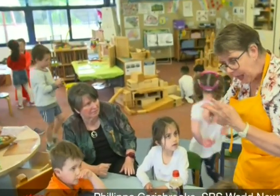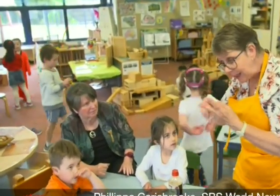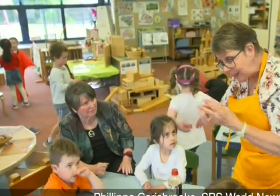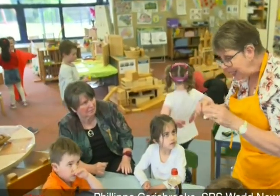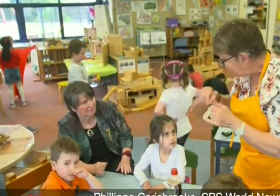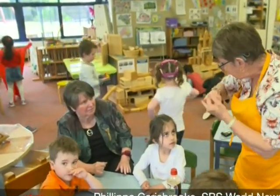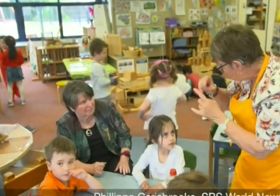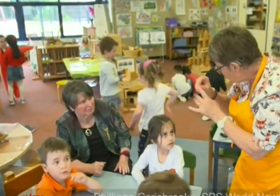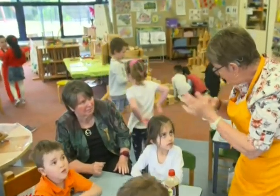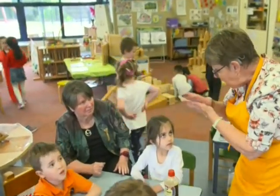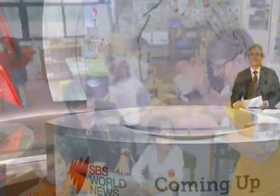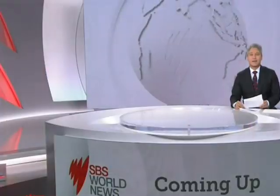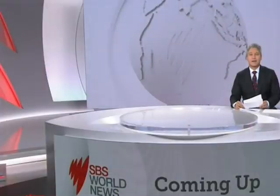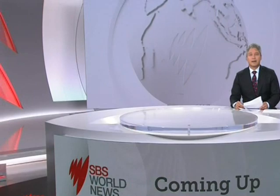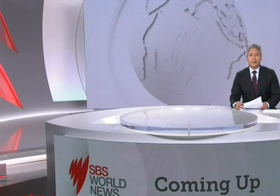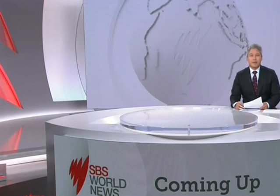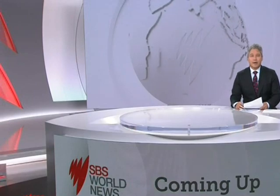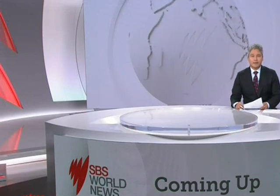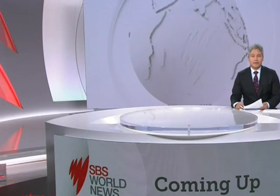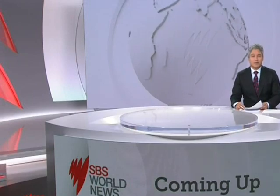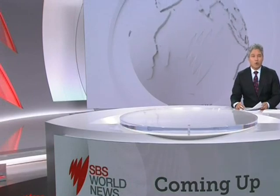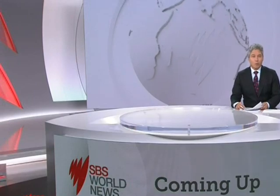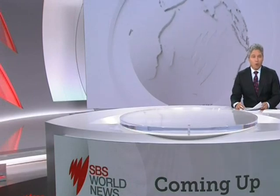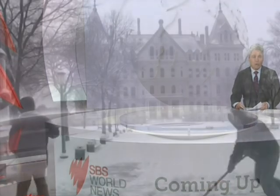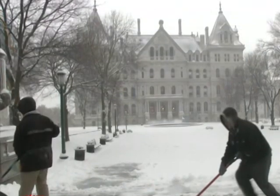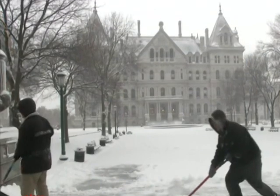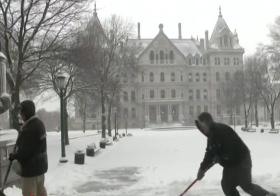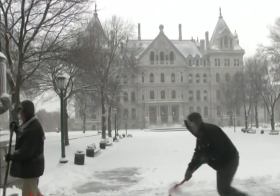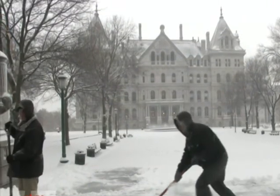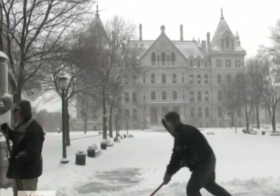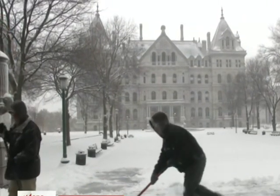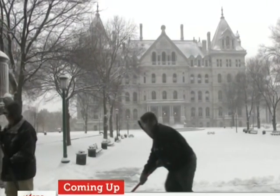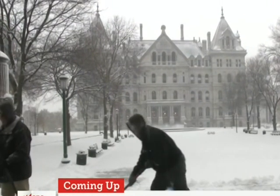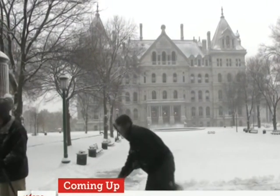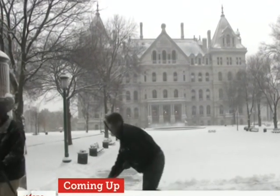SBS World News. Coming up next, storm warning, massive snowstorm.